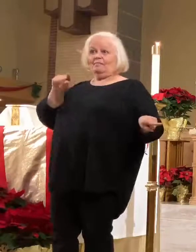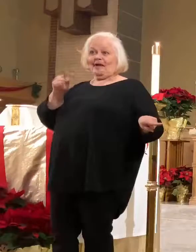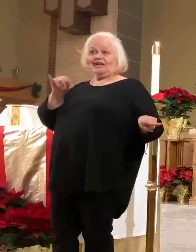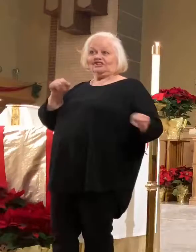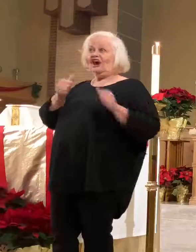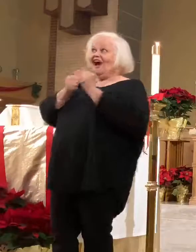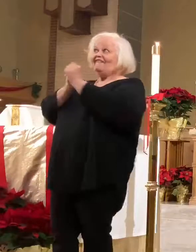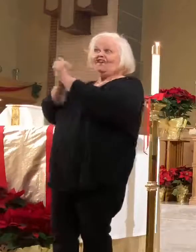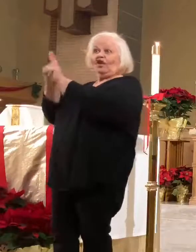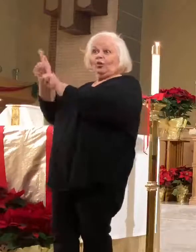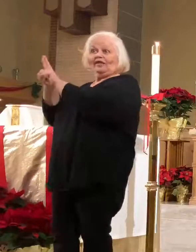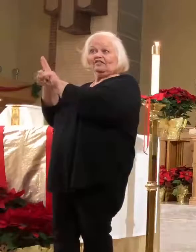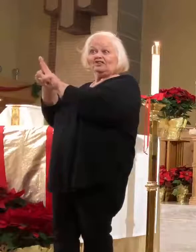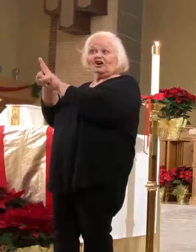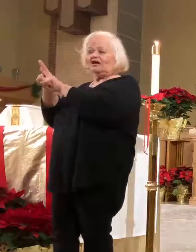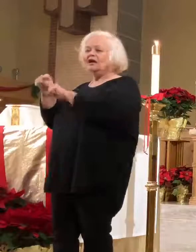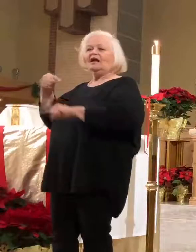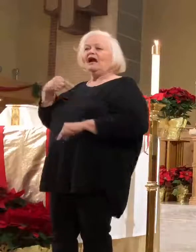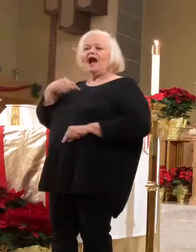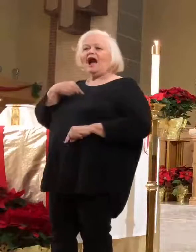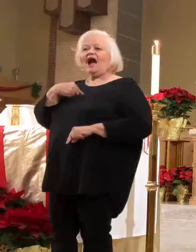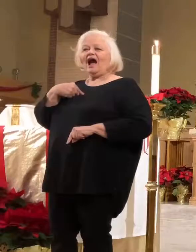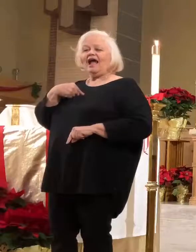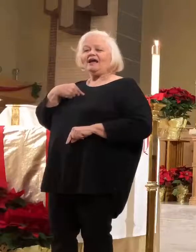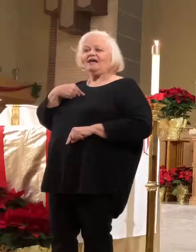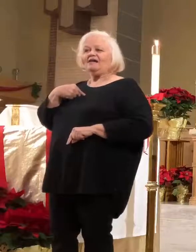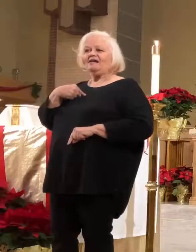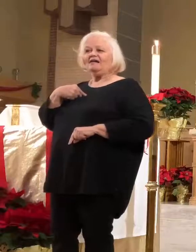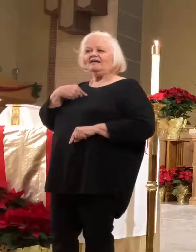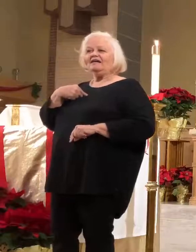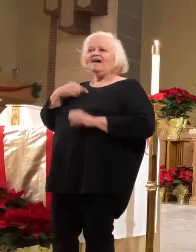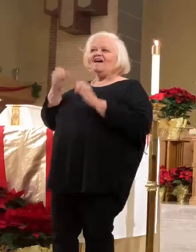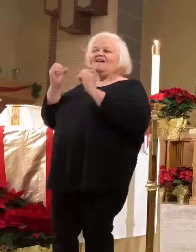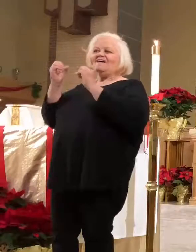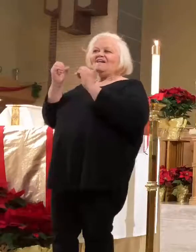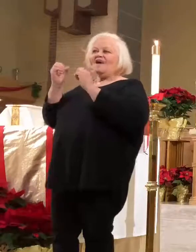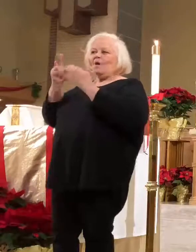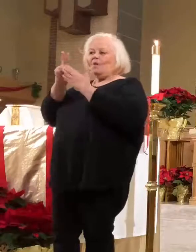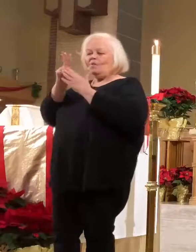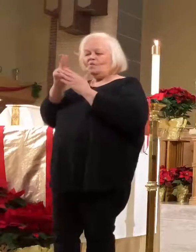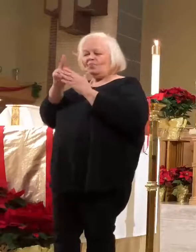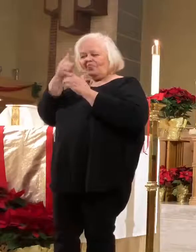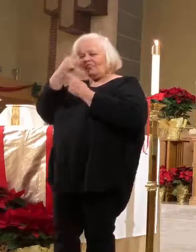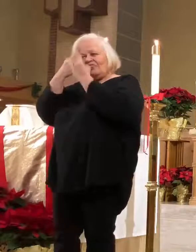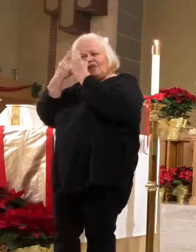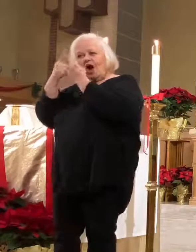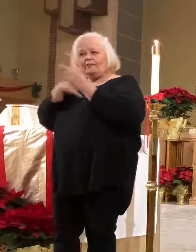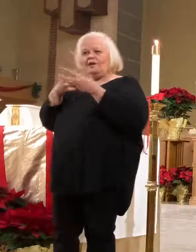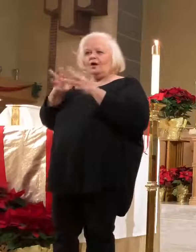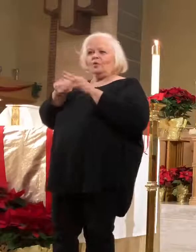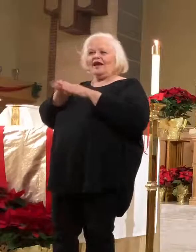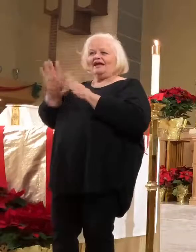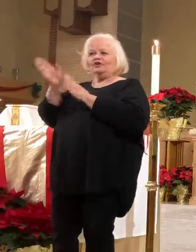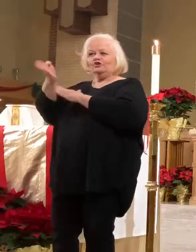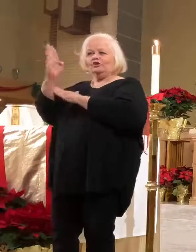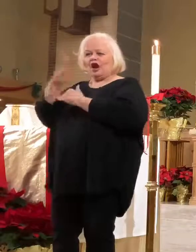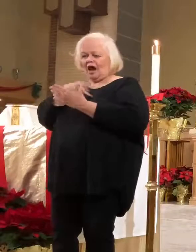star. I had thought my way into God. I read books.